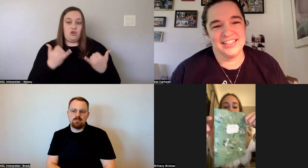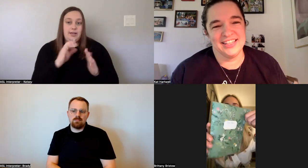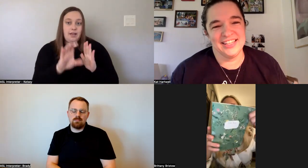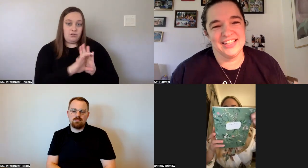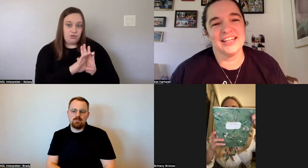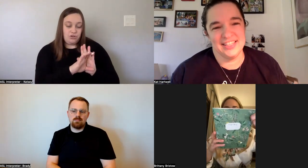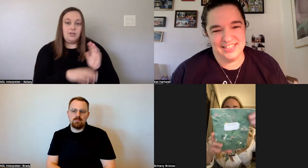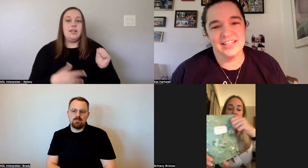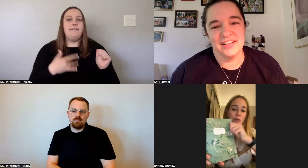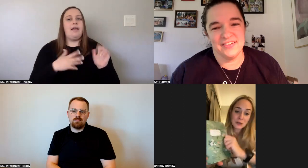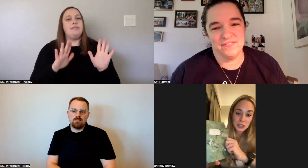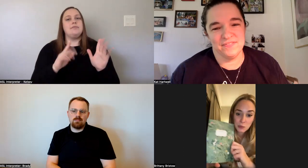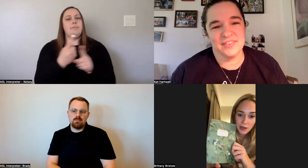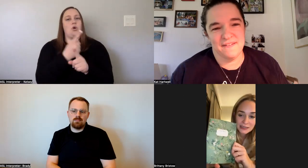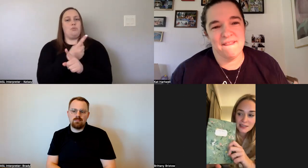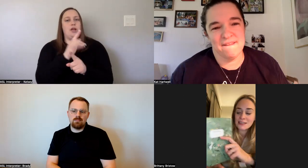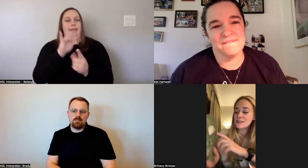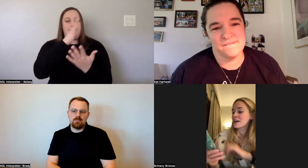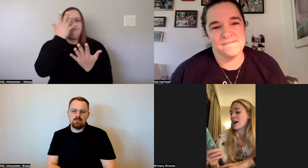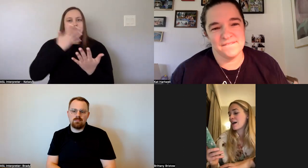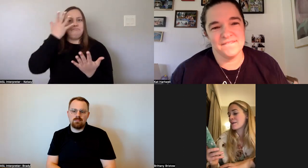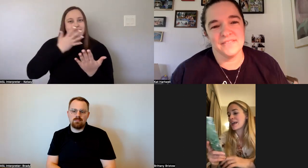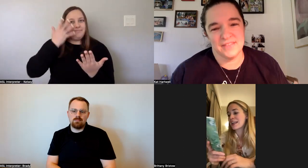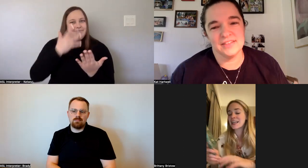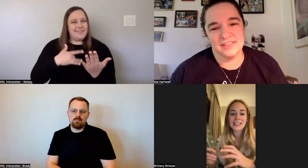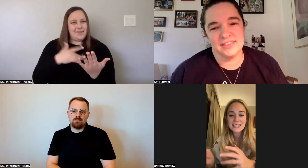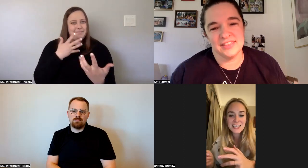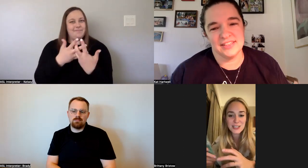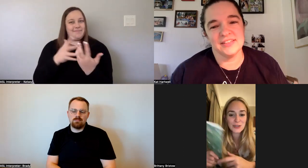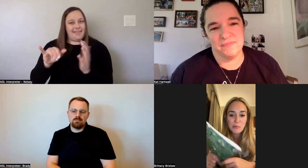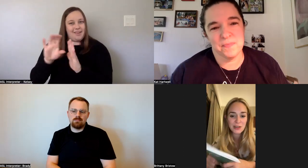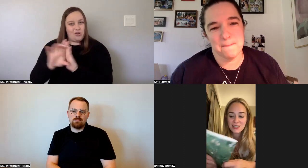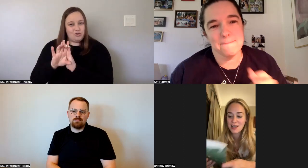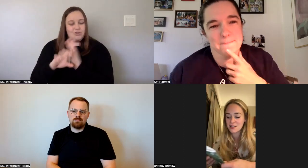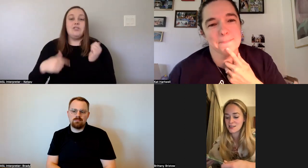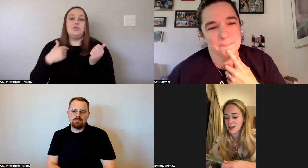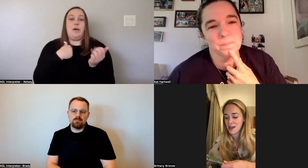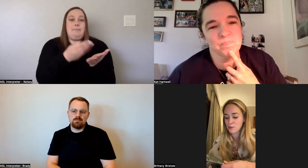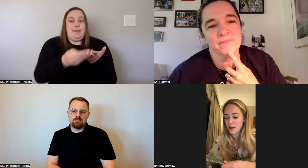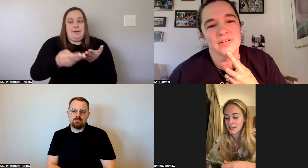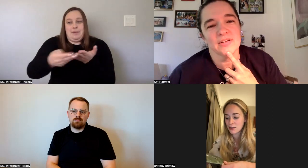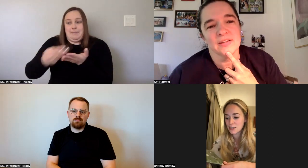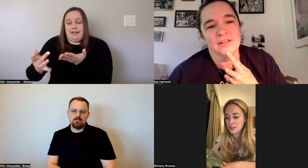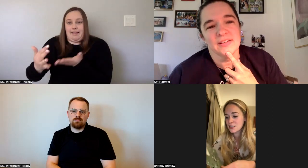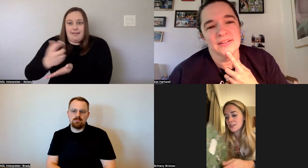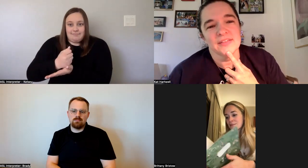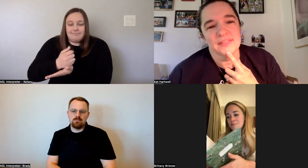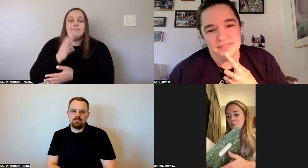It felt very appropriate for who she was. And I collect these little notebooks, and I write